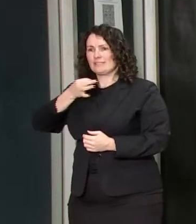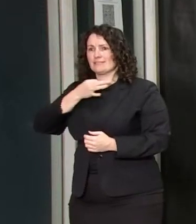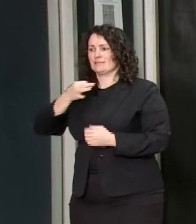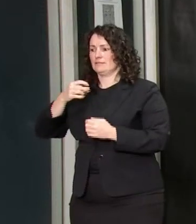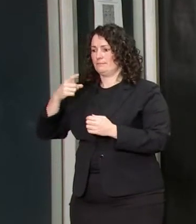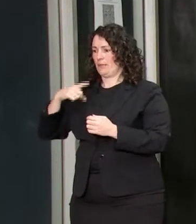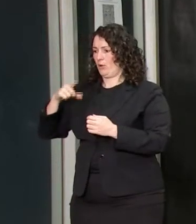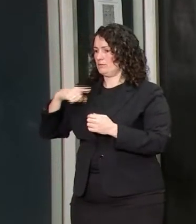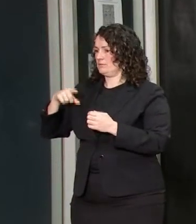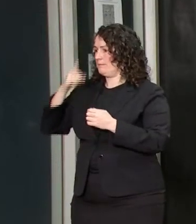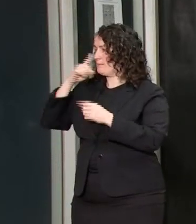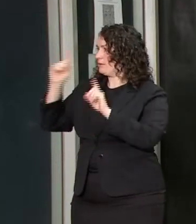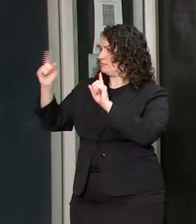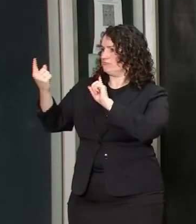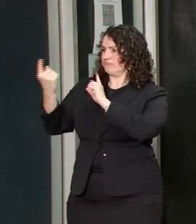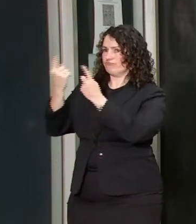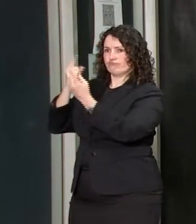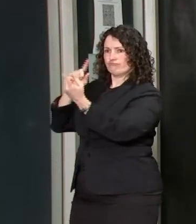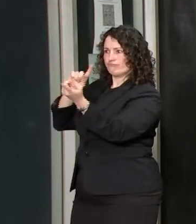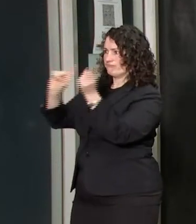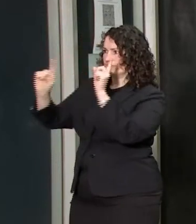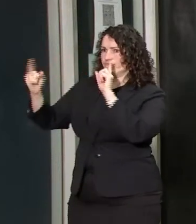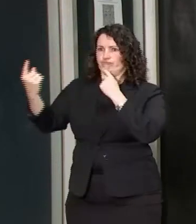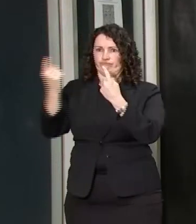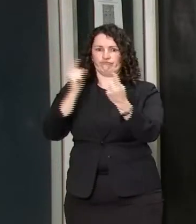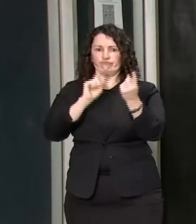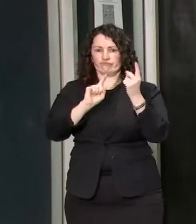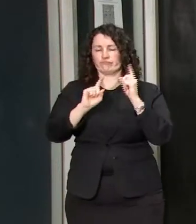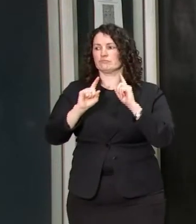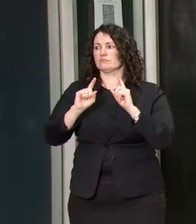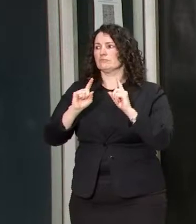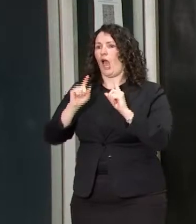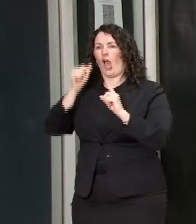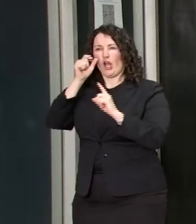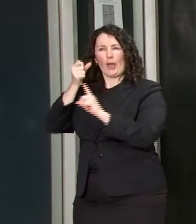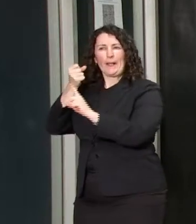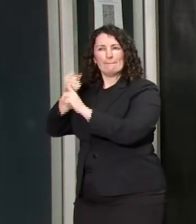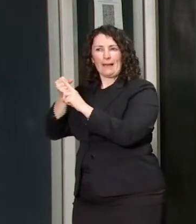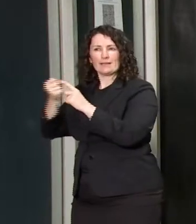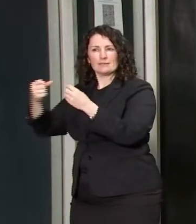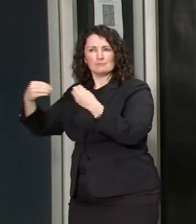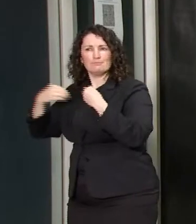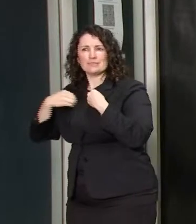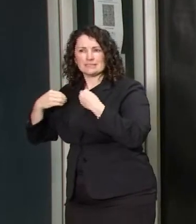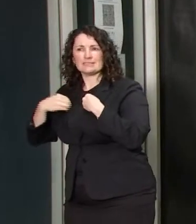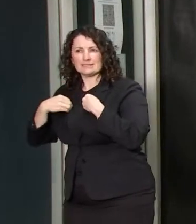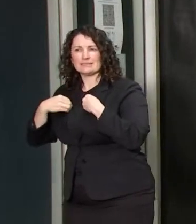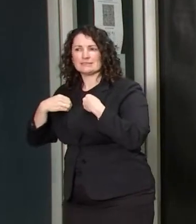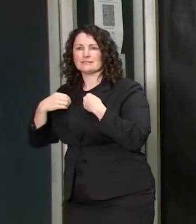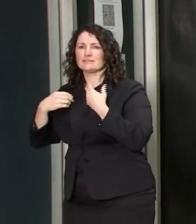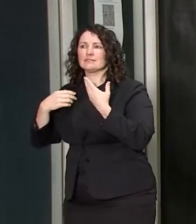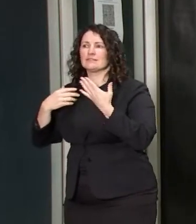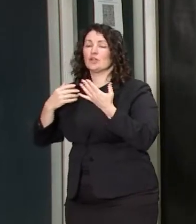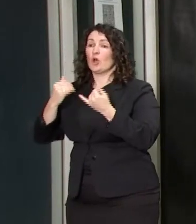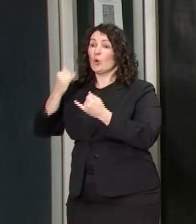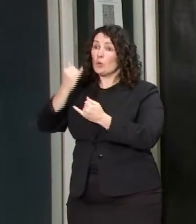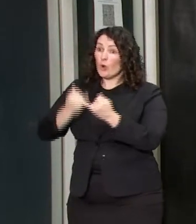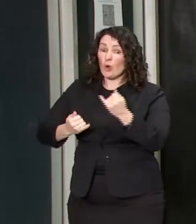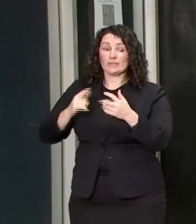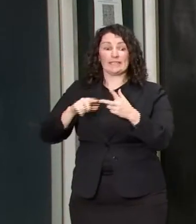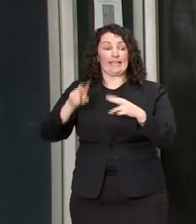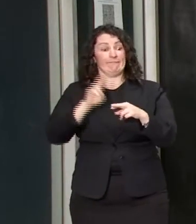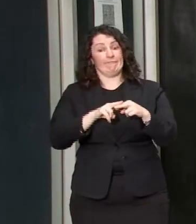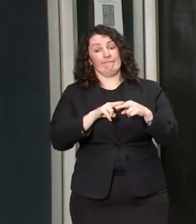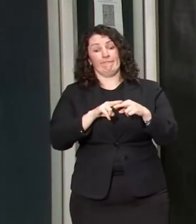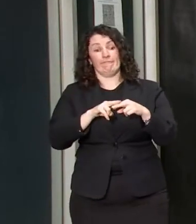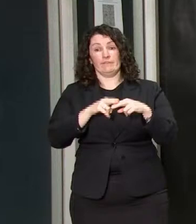Professor Cheng probably outlined a number of times, indoor settings, prolonged contact, physical exertion,